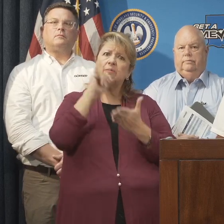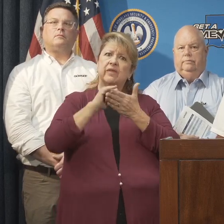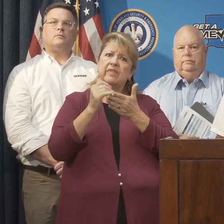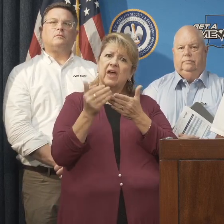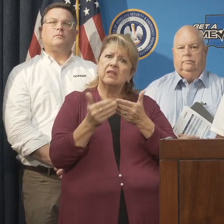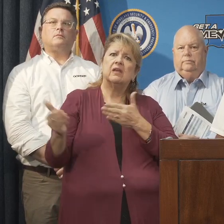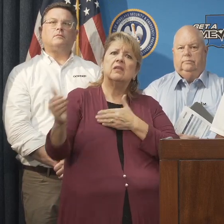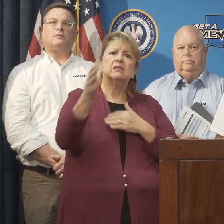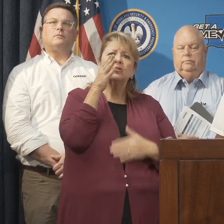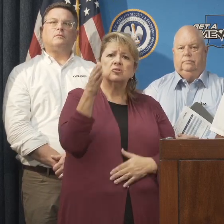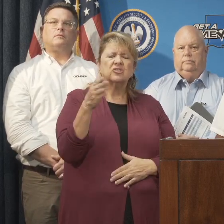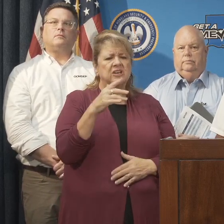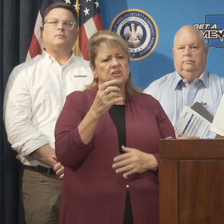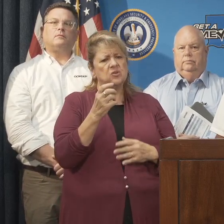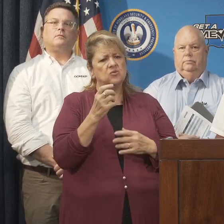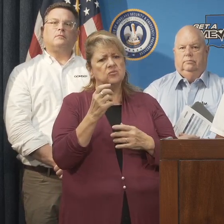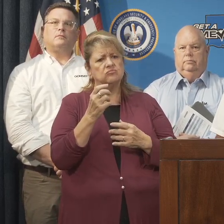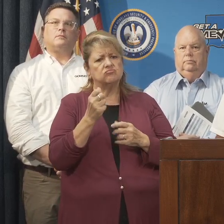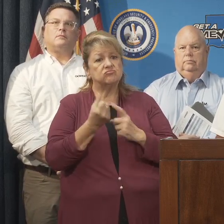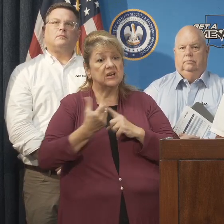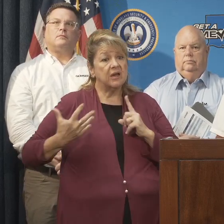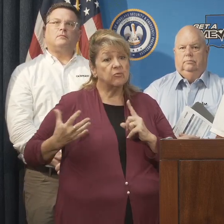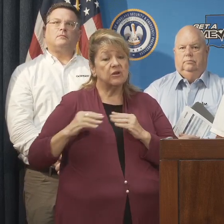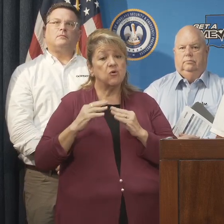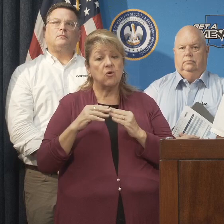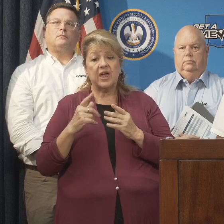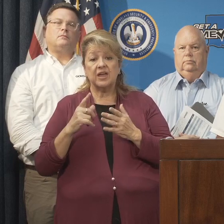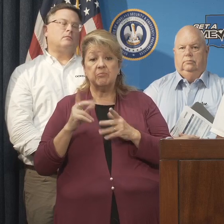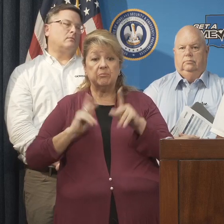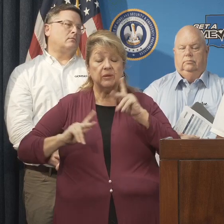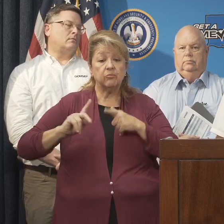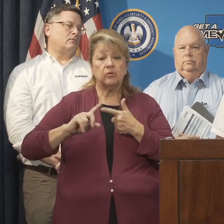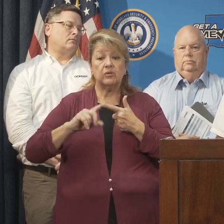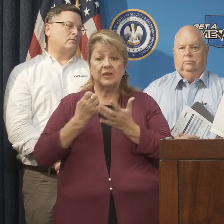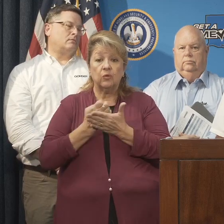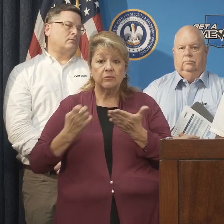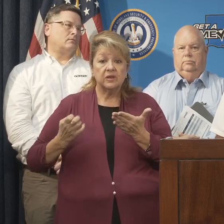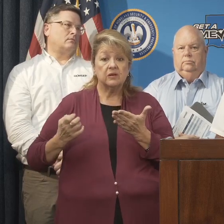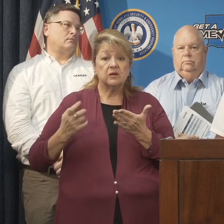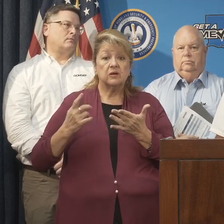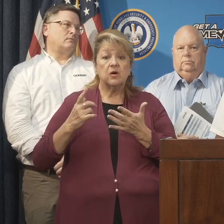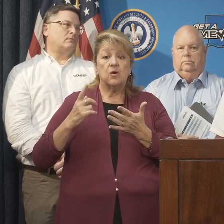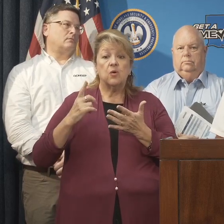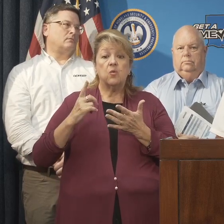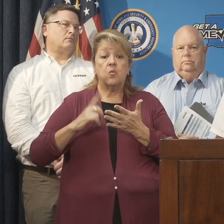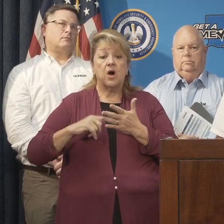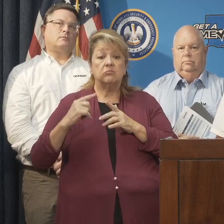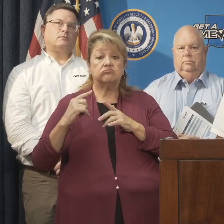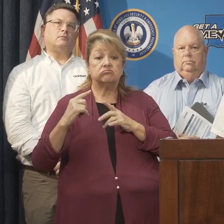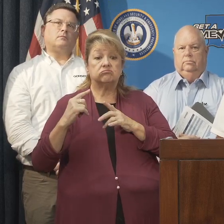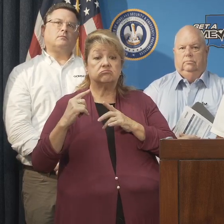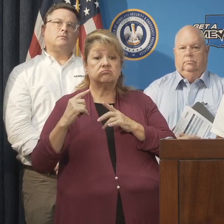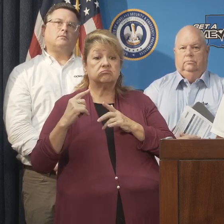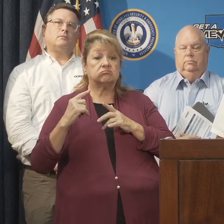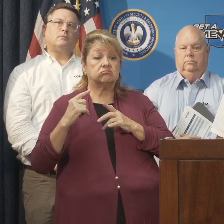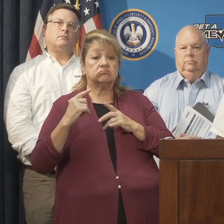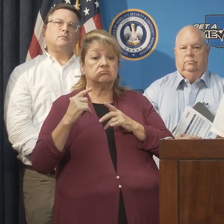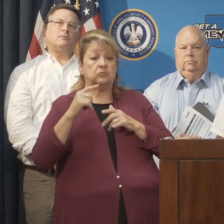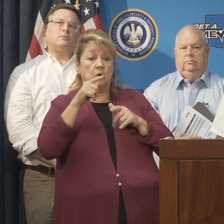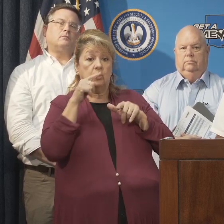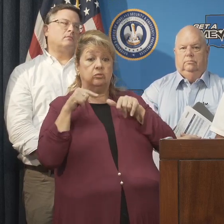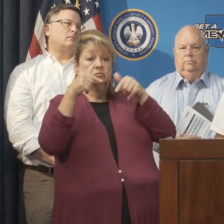Can you elaborate on that, what that looks like in terms of personnel, equipment, et cetera, and what might be left up to your successor